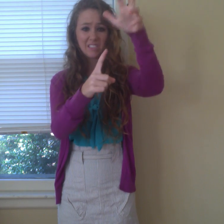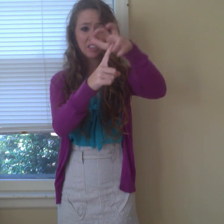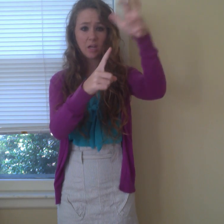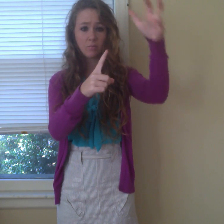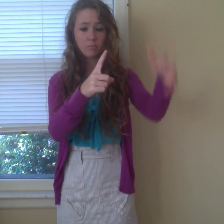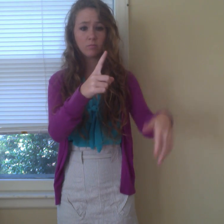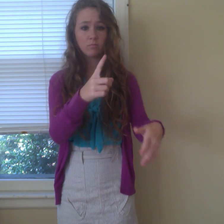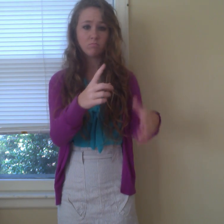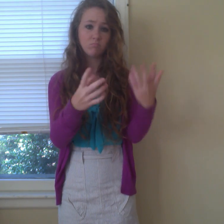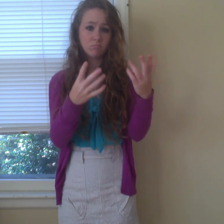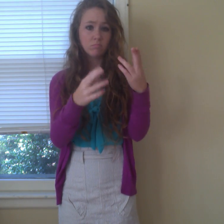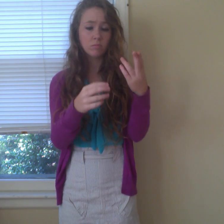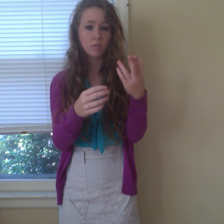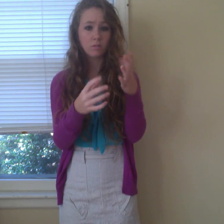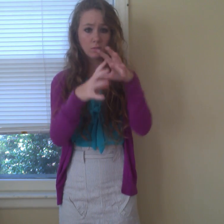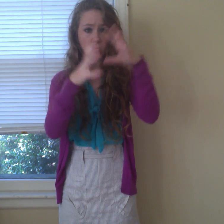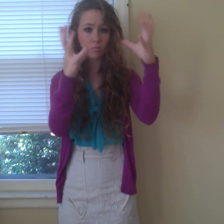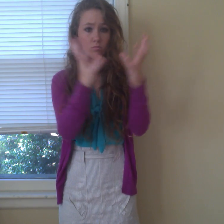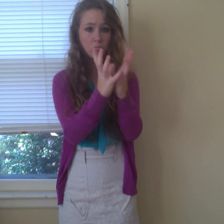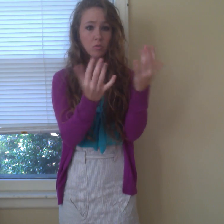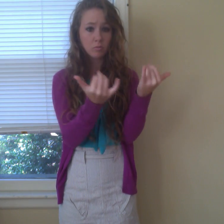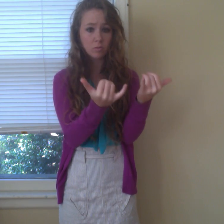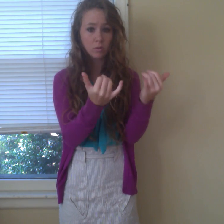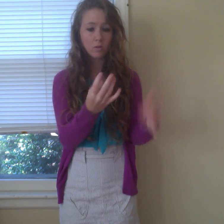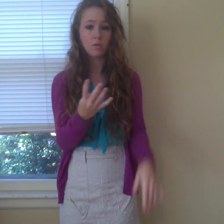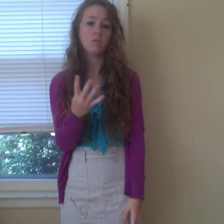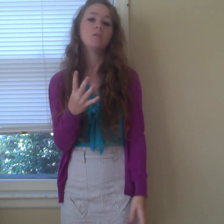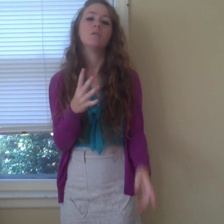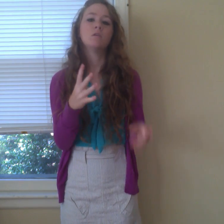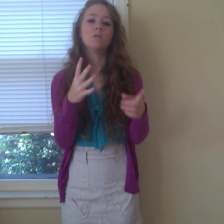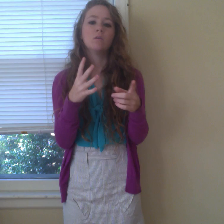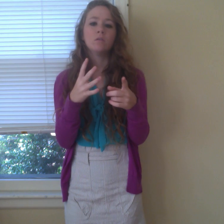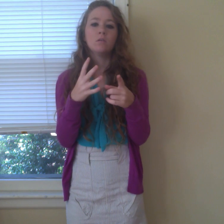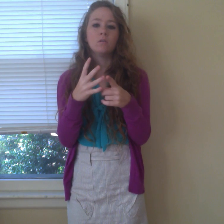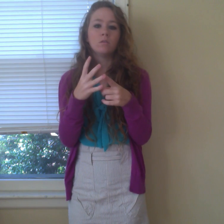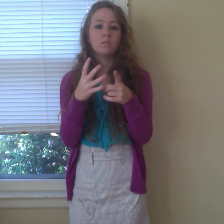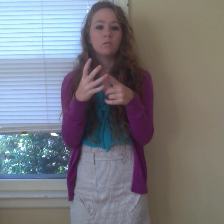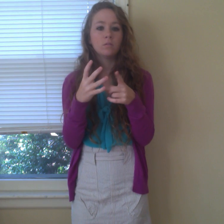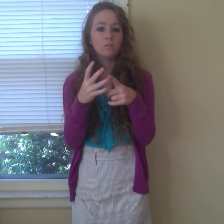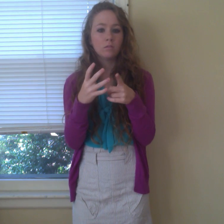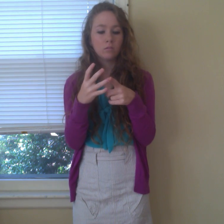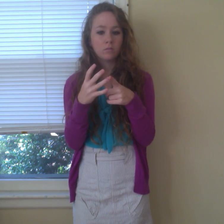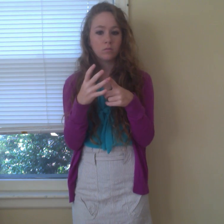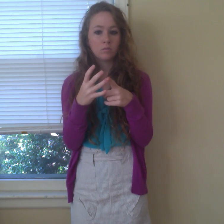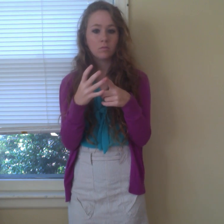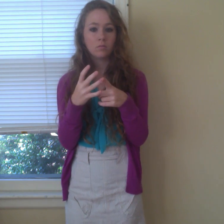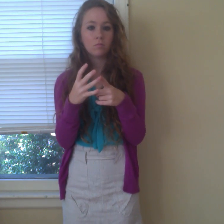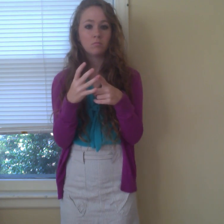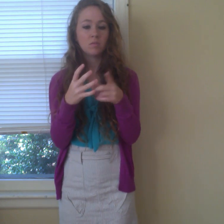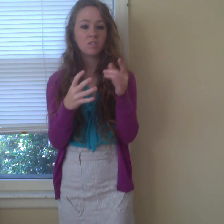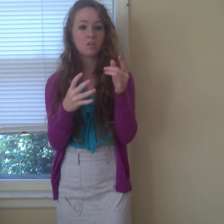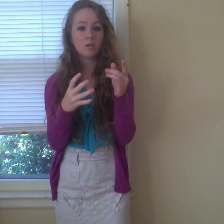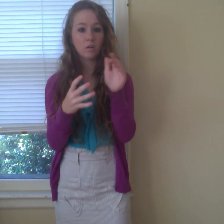idea. But this is a mistake, because as the ancient Greeks stated, without law there can be no